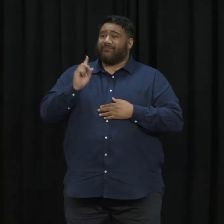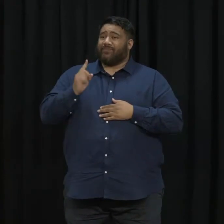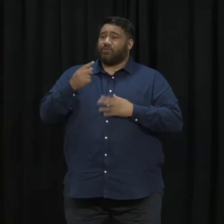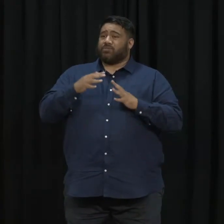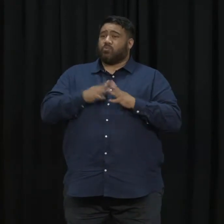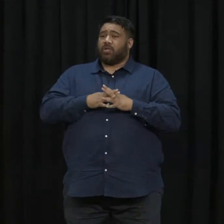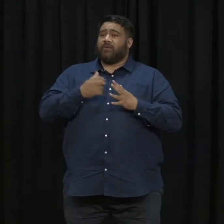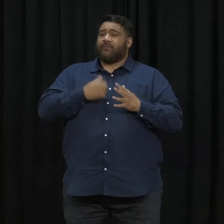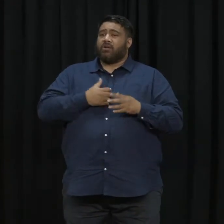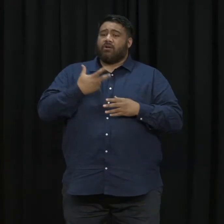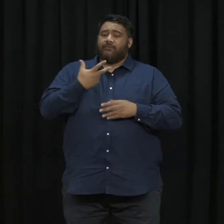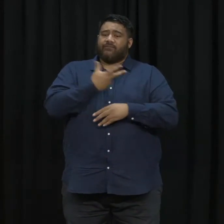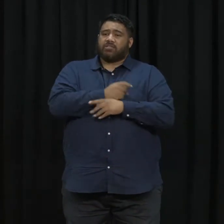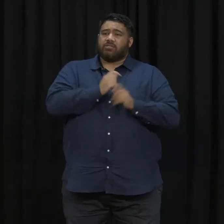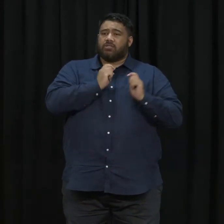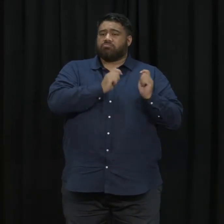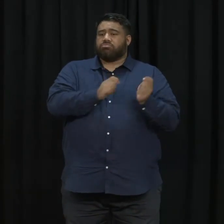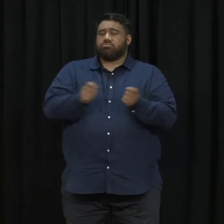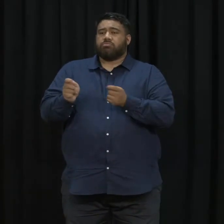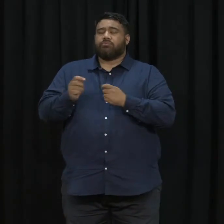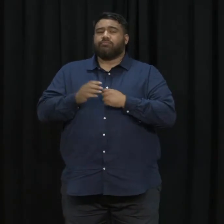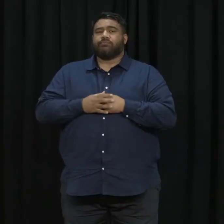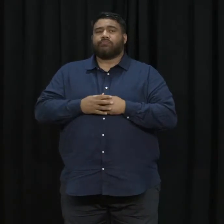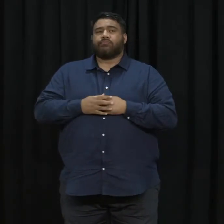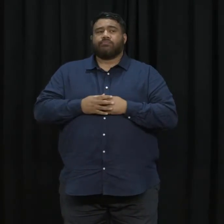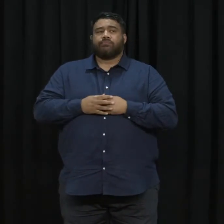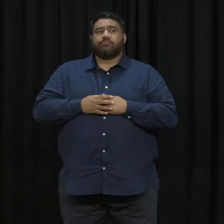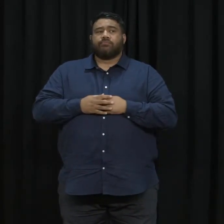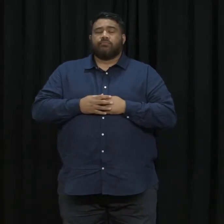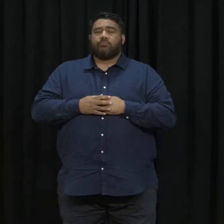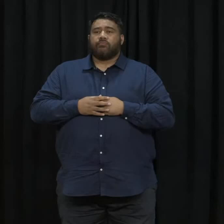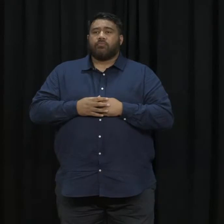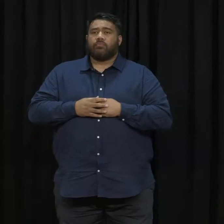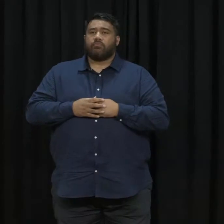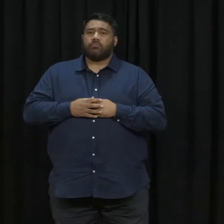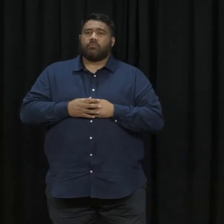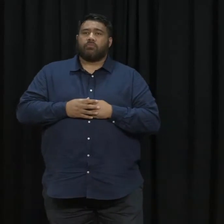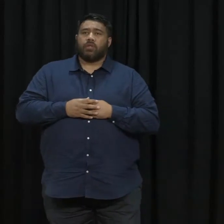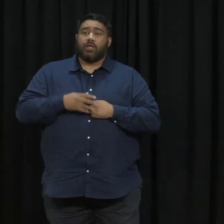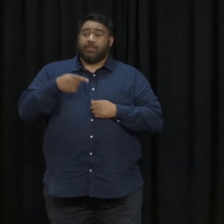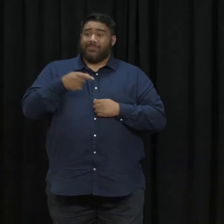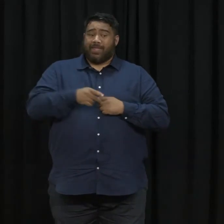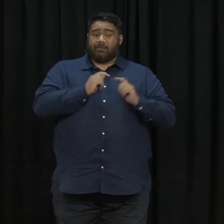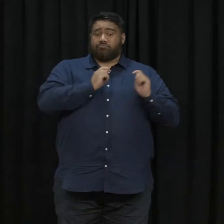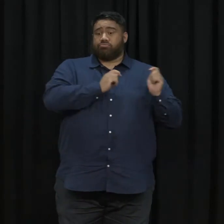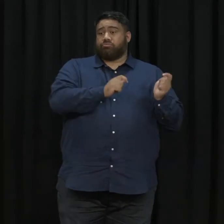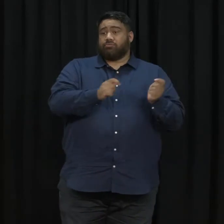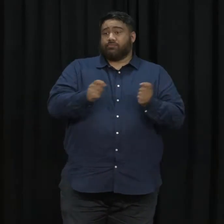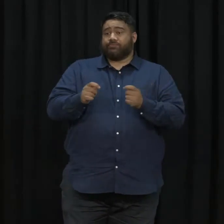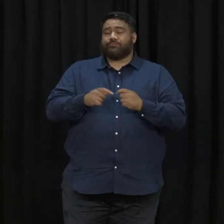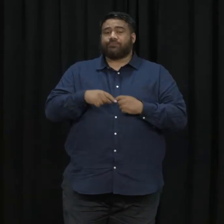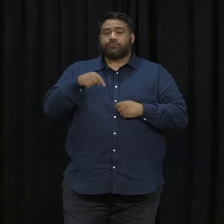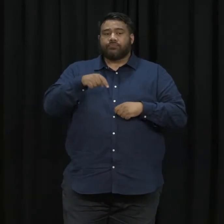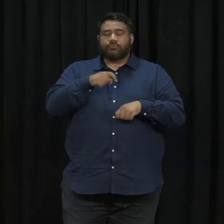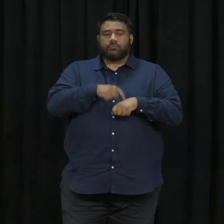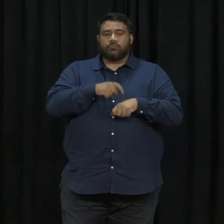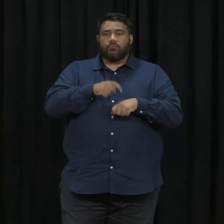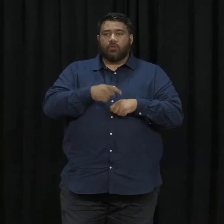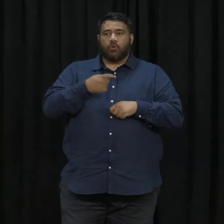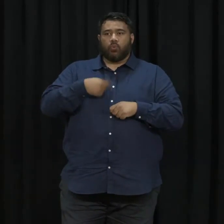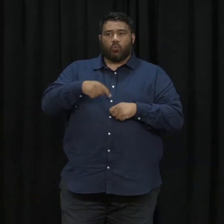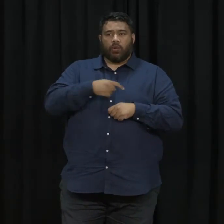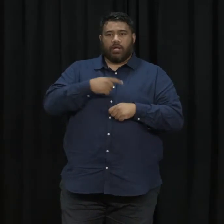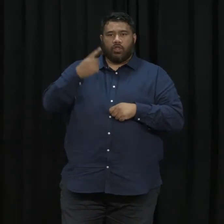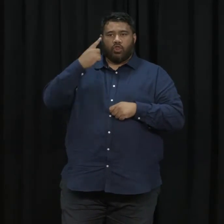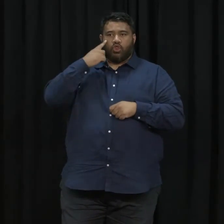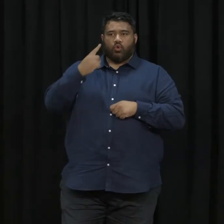vaccination campaign, and one of the two things about the volume of vaccine that went out. First of all, we had anticipated getting 5 doses